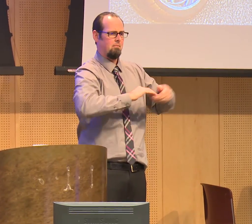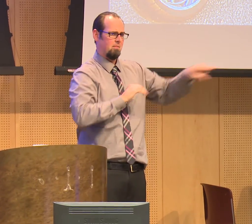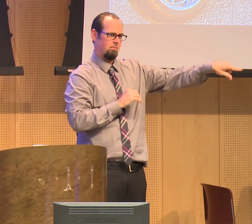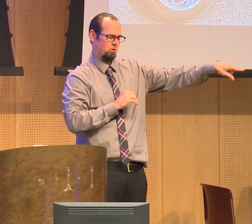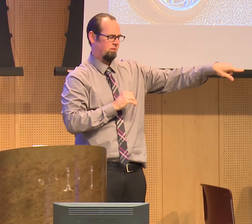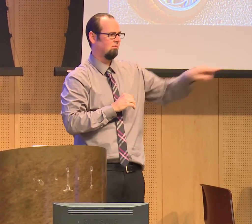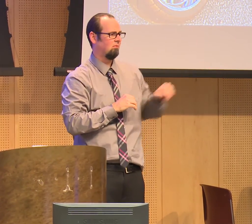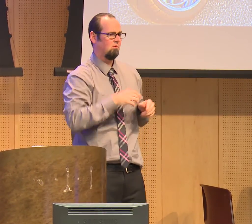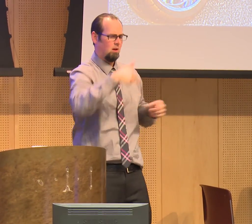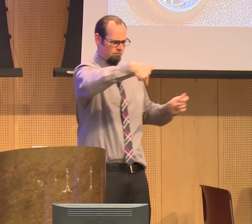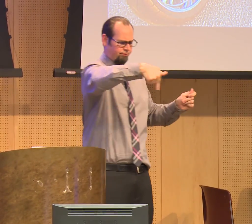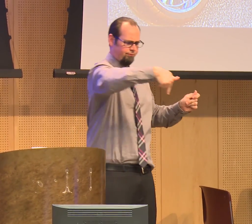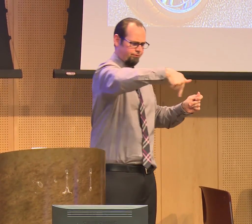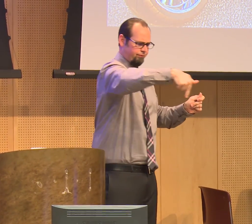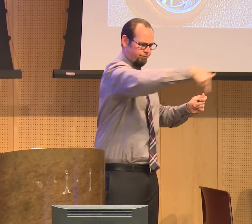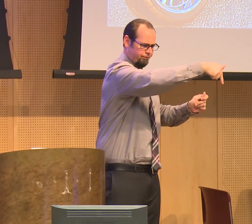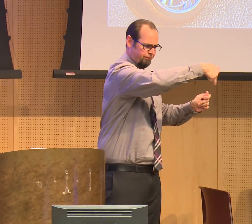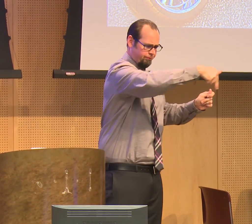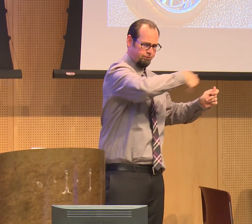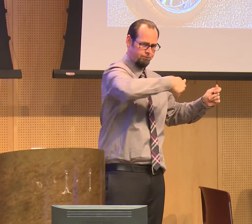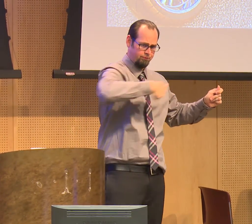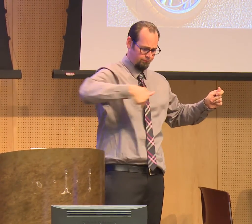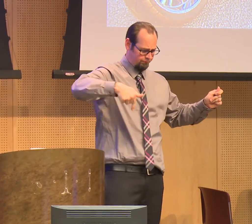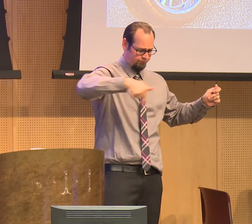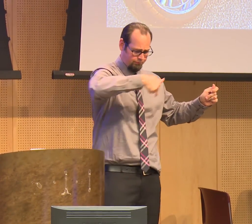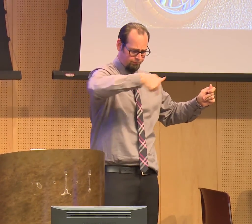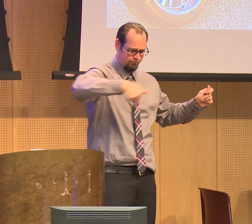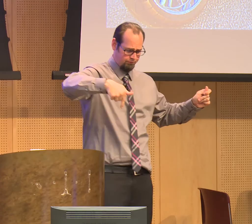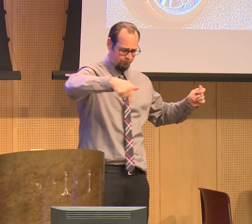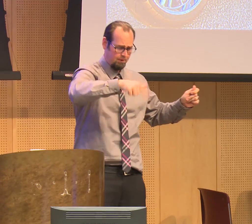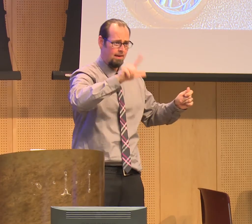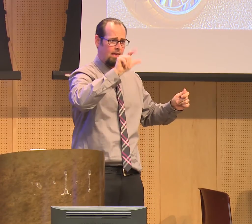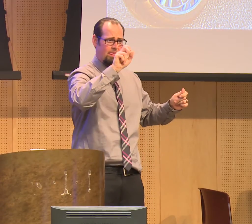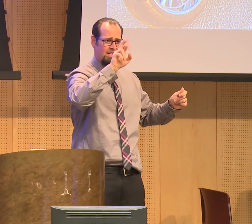We had a folder. We cut out the piece.